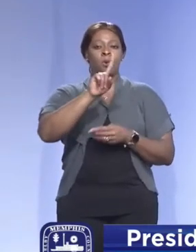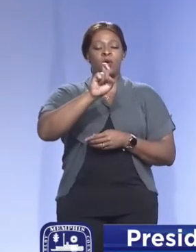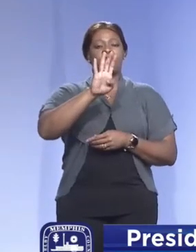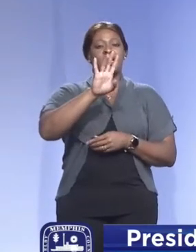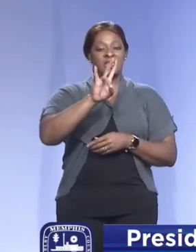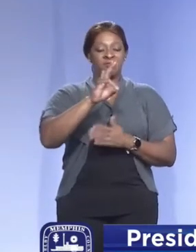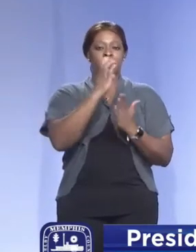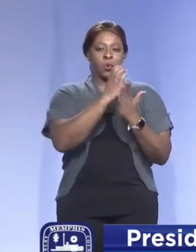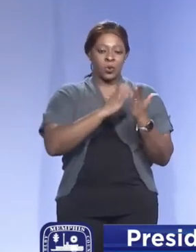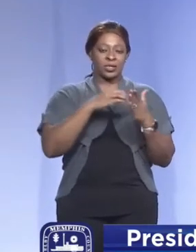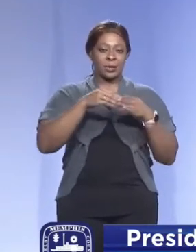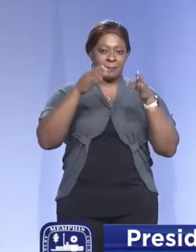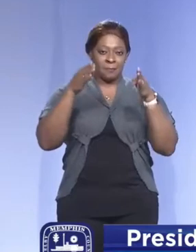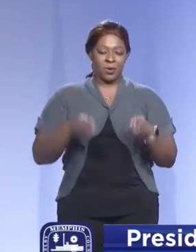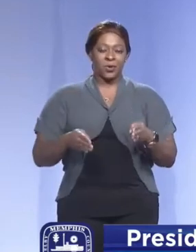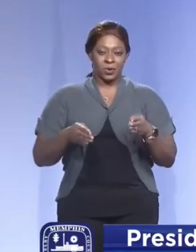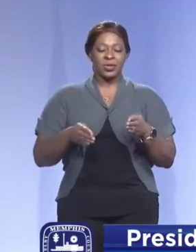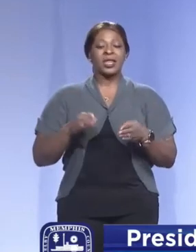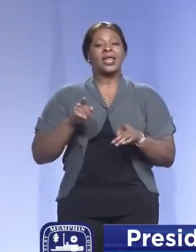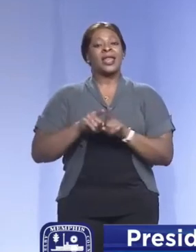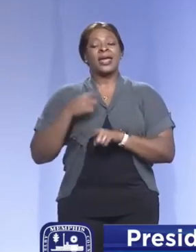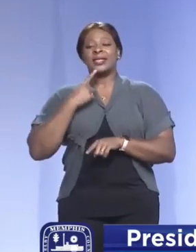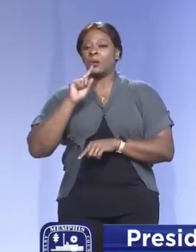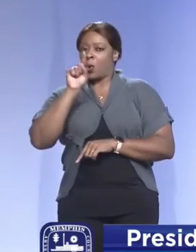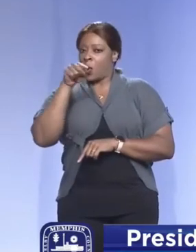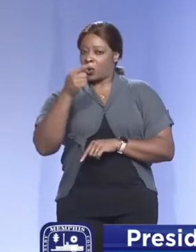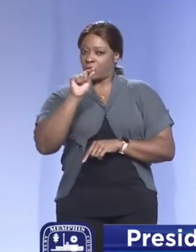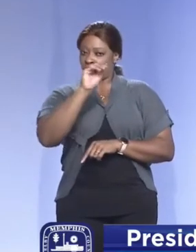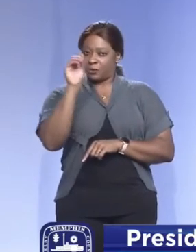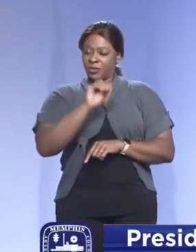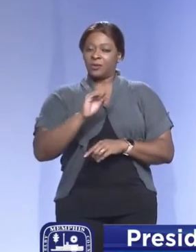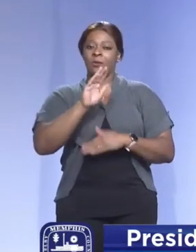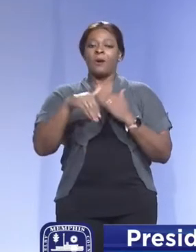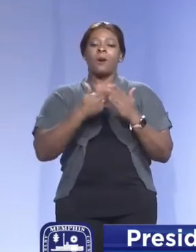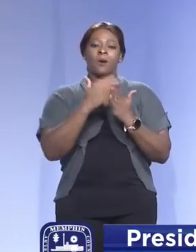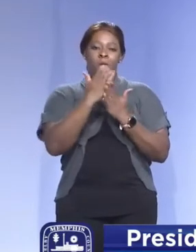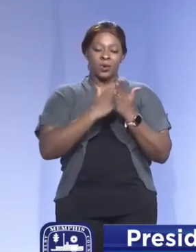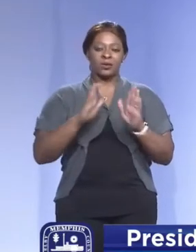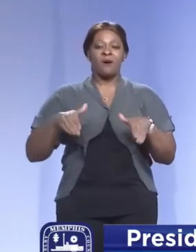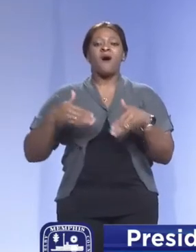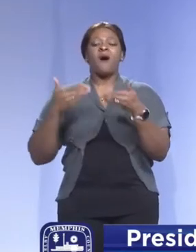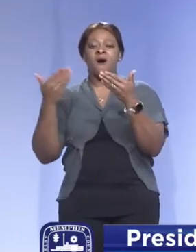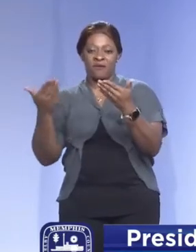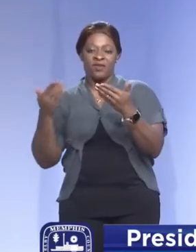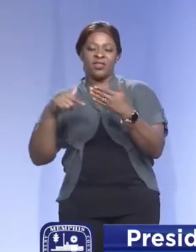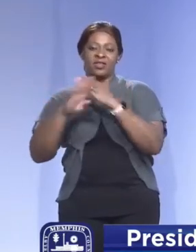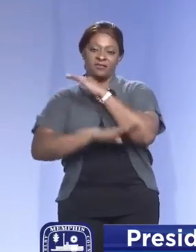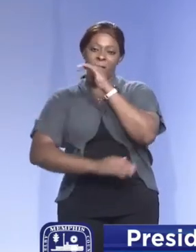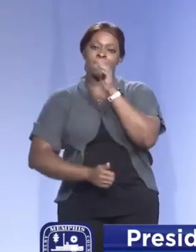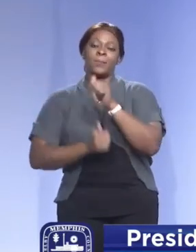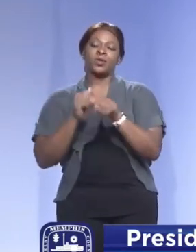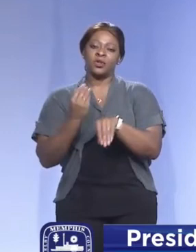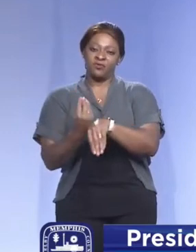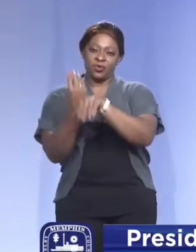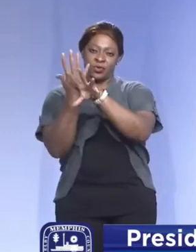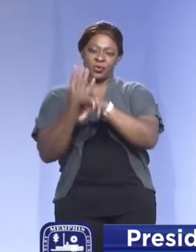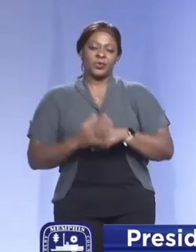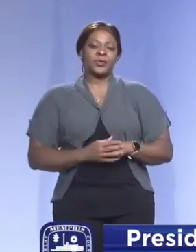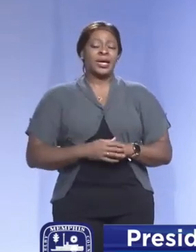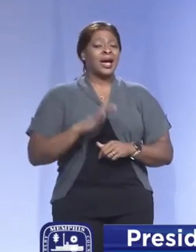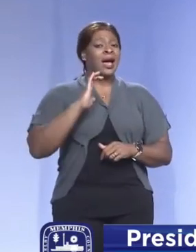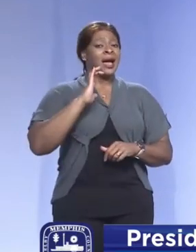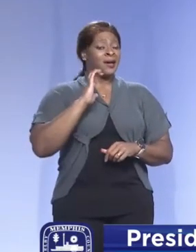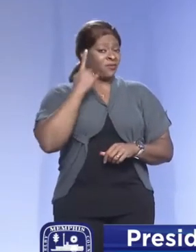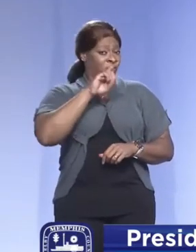147, representing, as I said earlier, only 20% of all courses offered this fall. In our case at